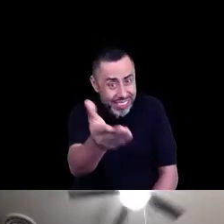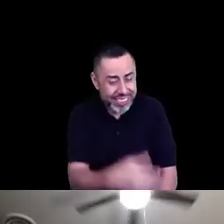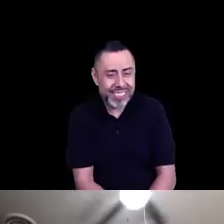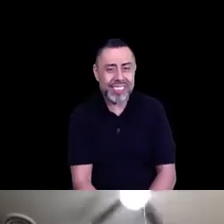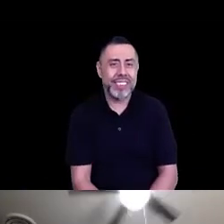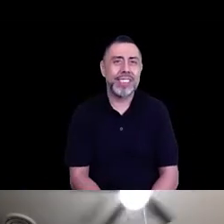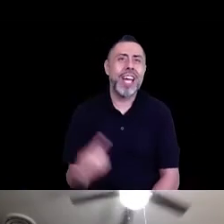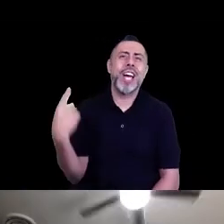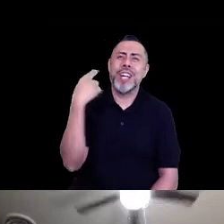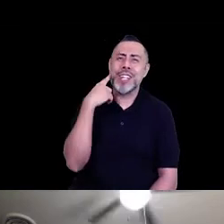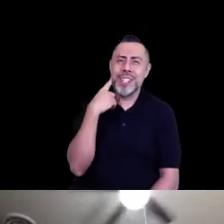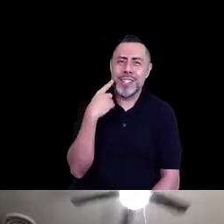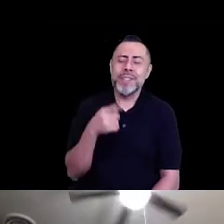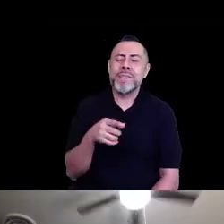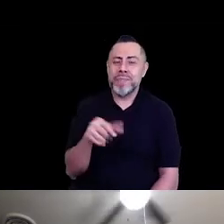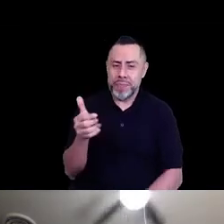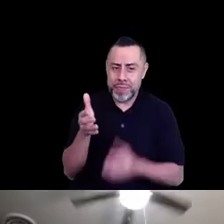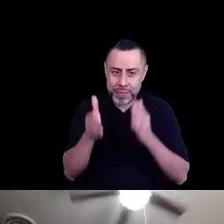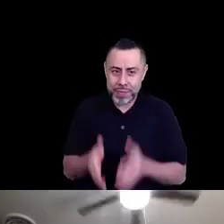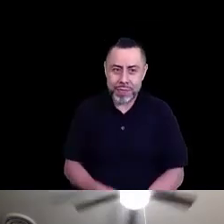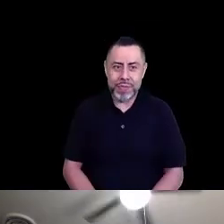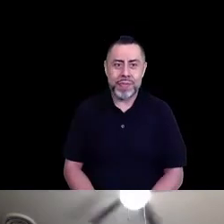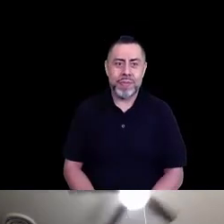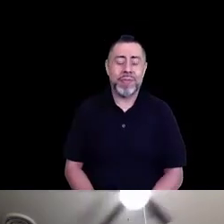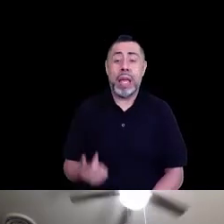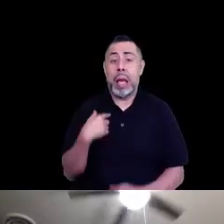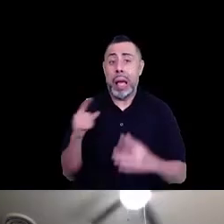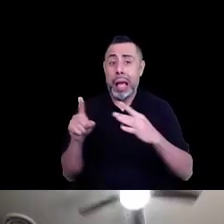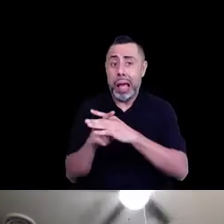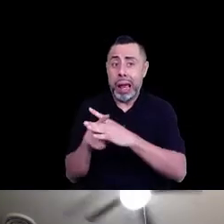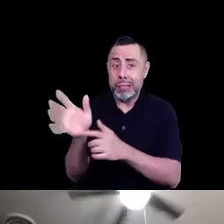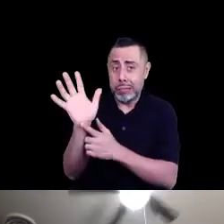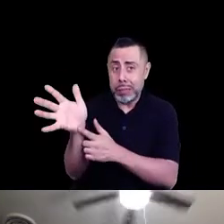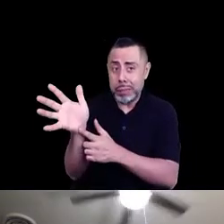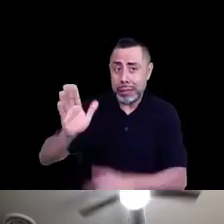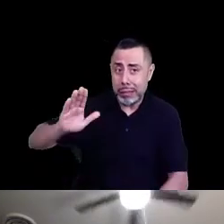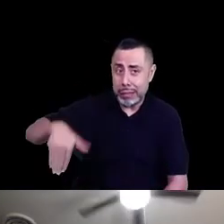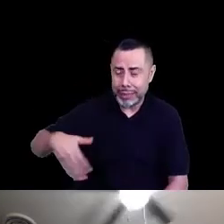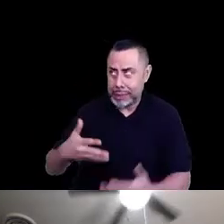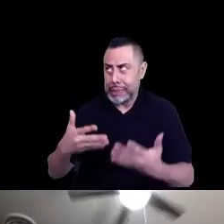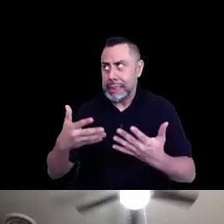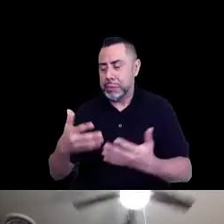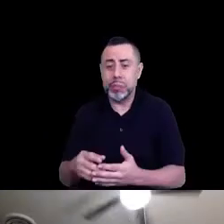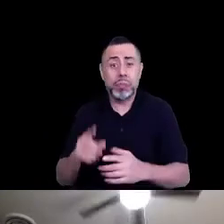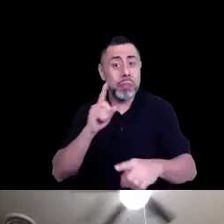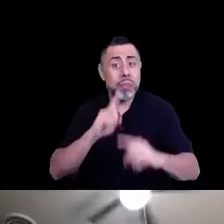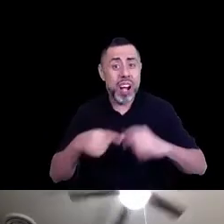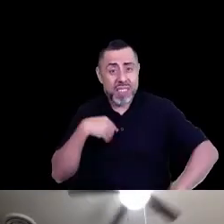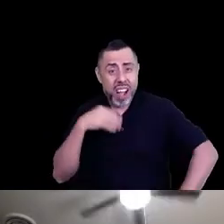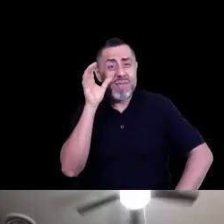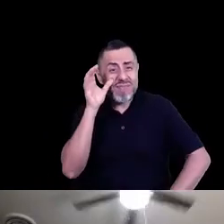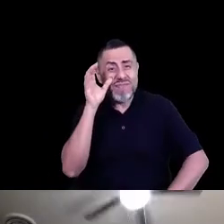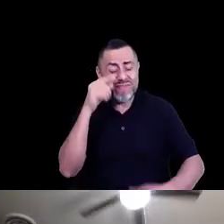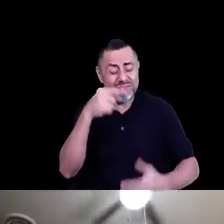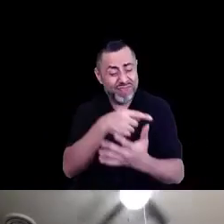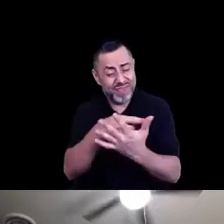Well, I came in again 5 minutes late, but everything I heard was wonderful. I'm